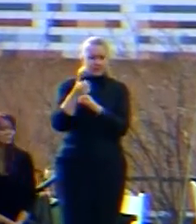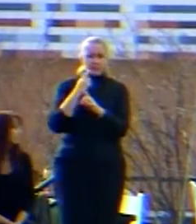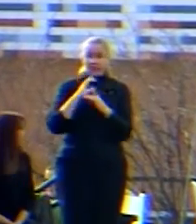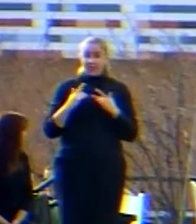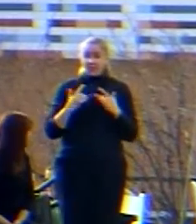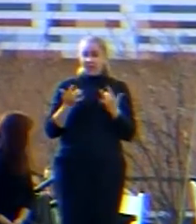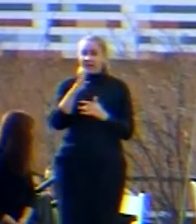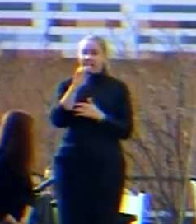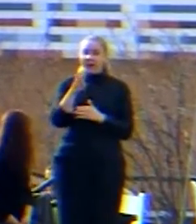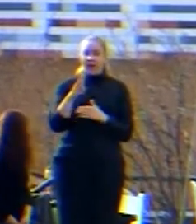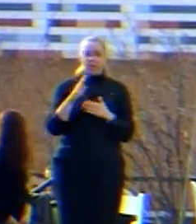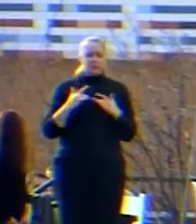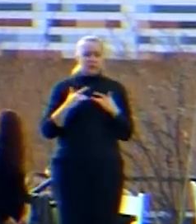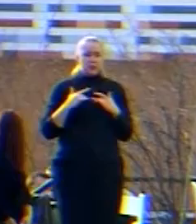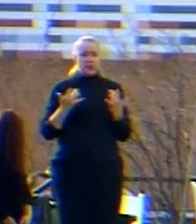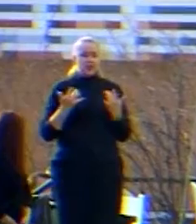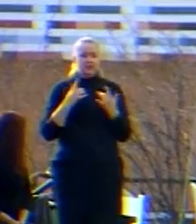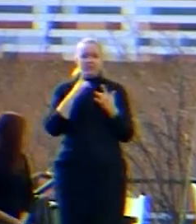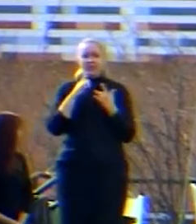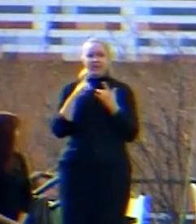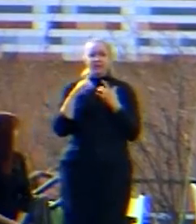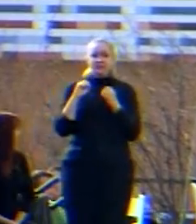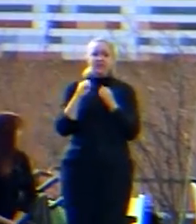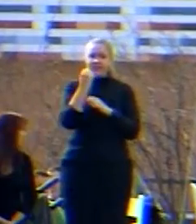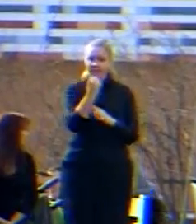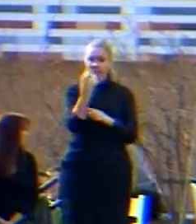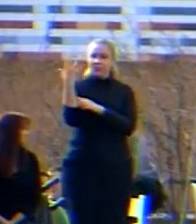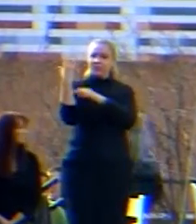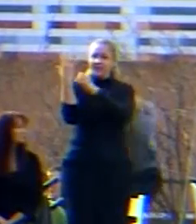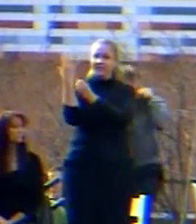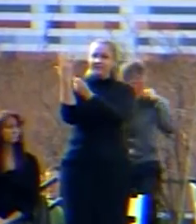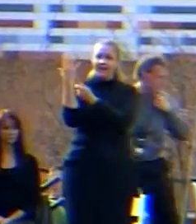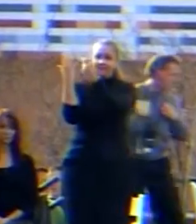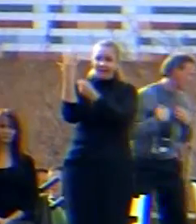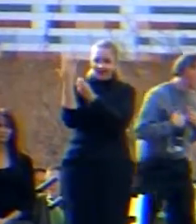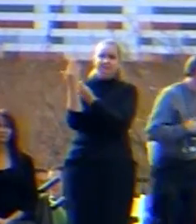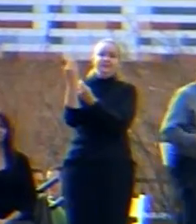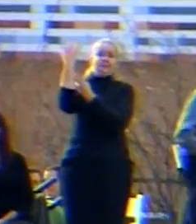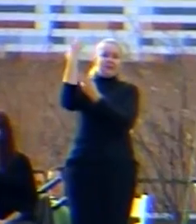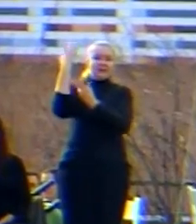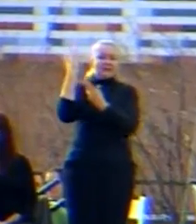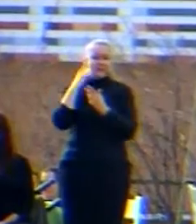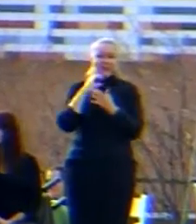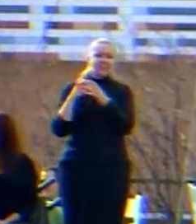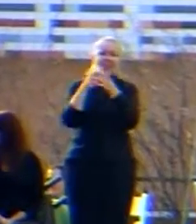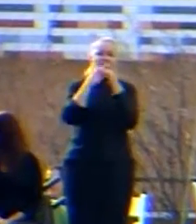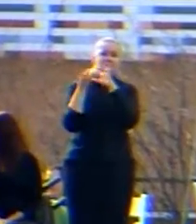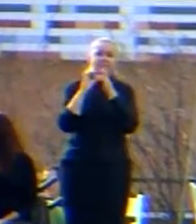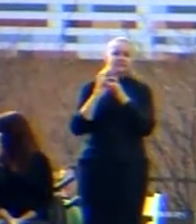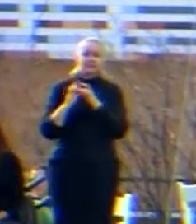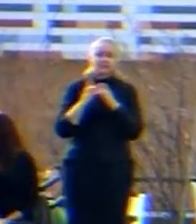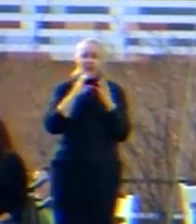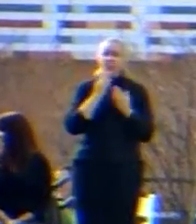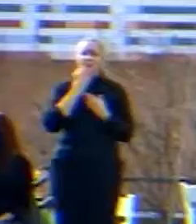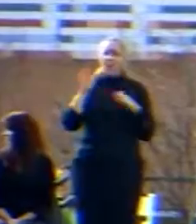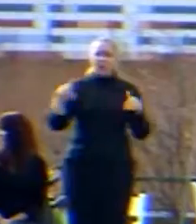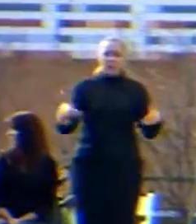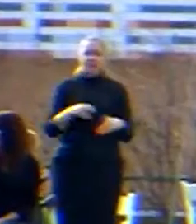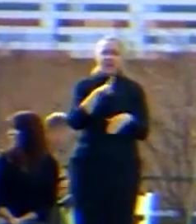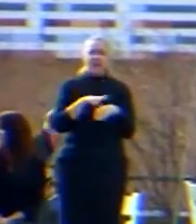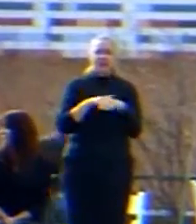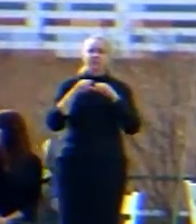was as thrilled as you would be when Ali lit the torch to light and start the Atlanta Olympics. Please, will you give a warm welcome to